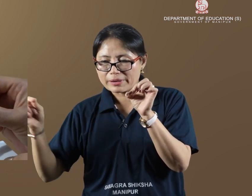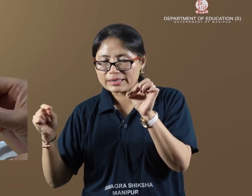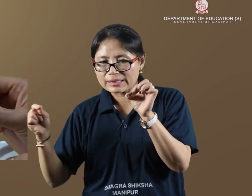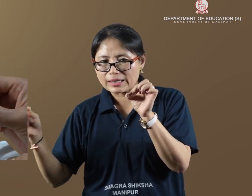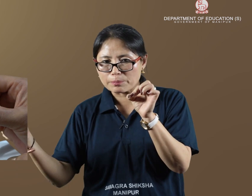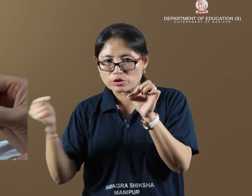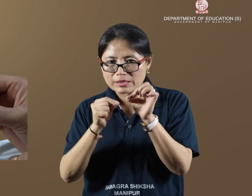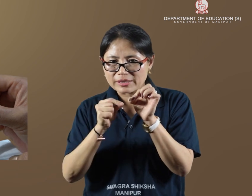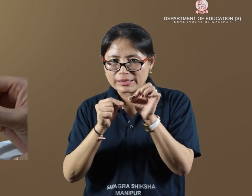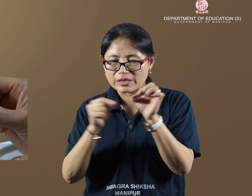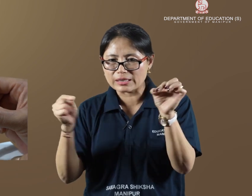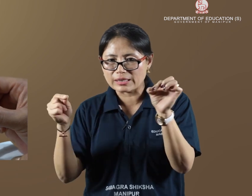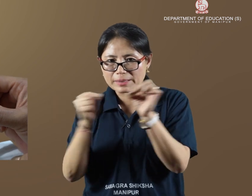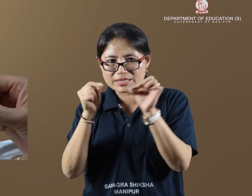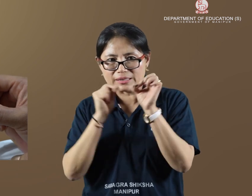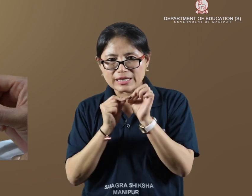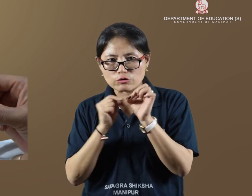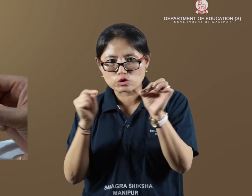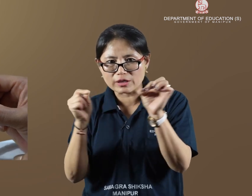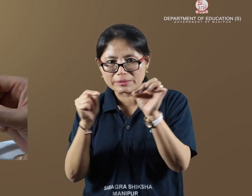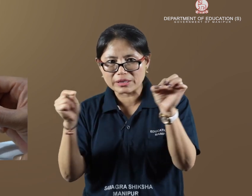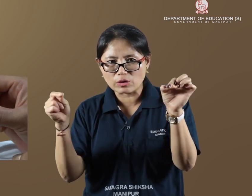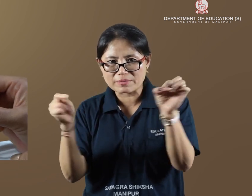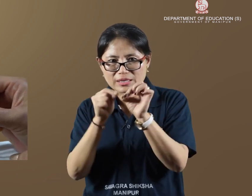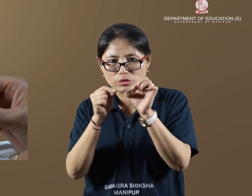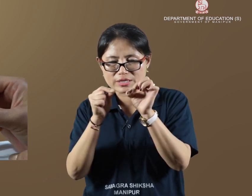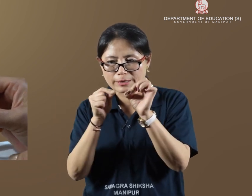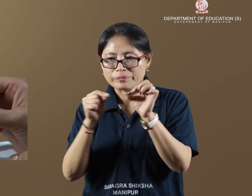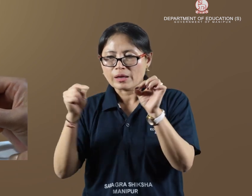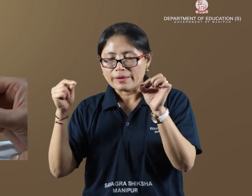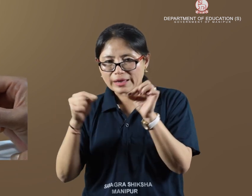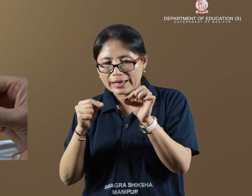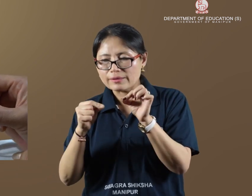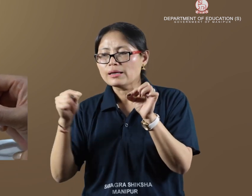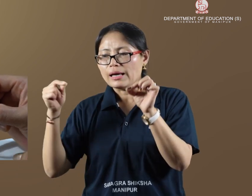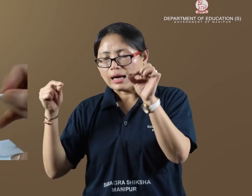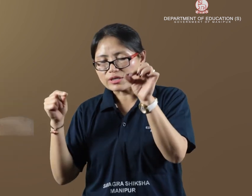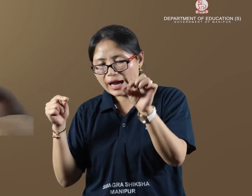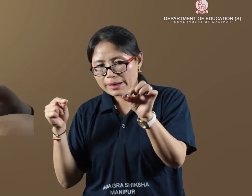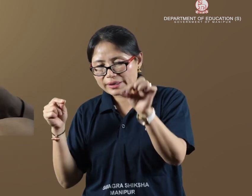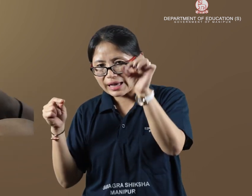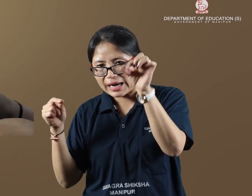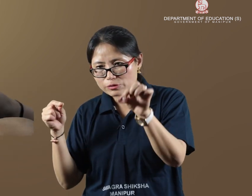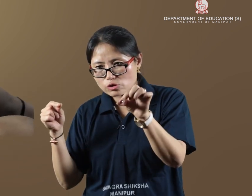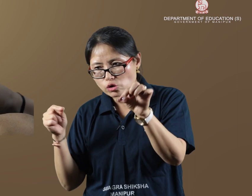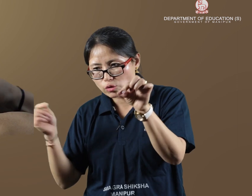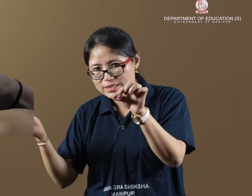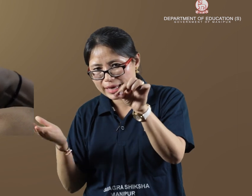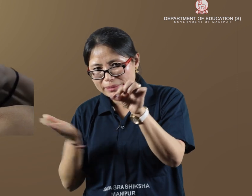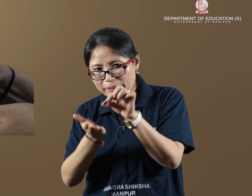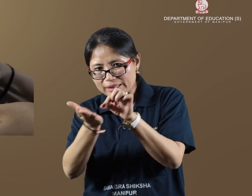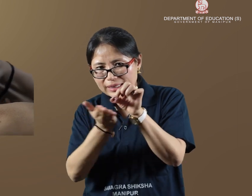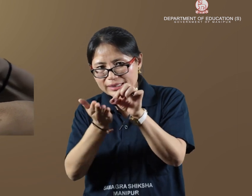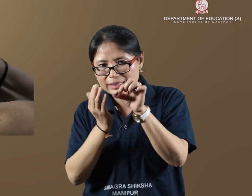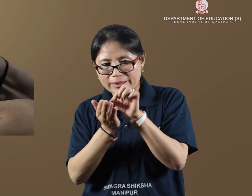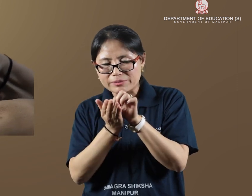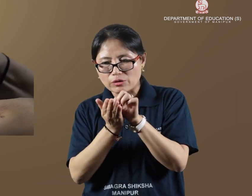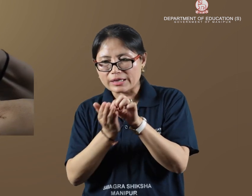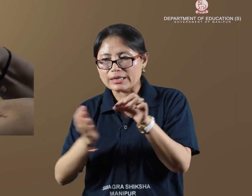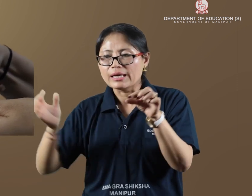da ta aga pushan matam da di. Napsan gini adu sokna da biniko napsan gito ise. Then how you have by yali bidu so mok same paper ta adi rap ta raga de